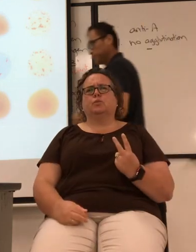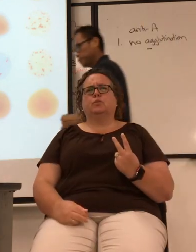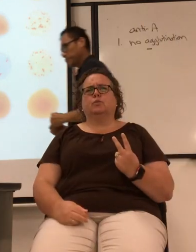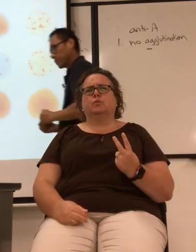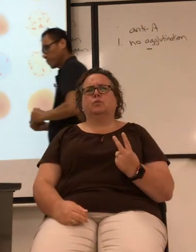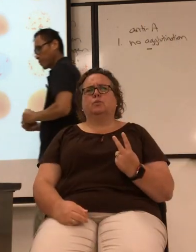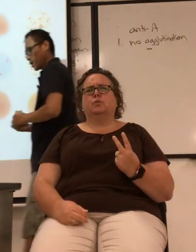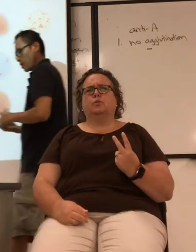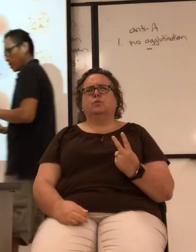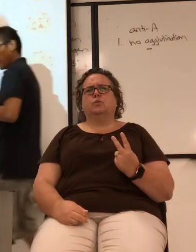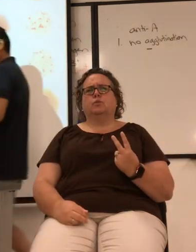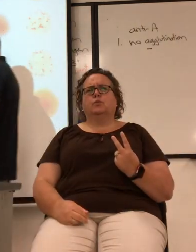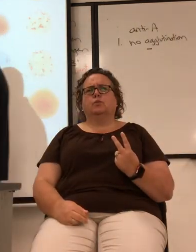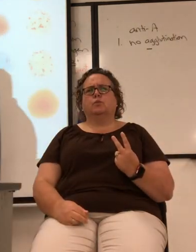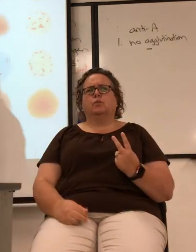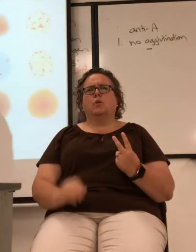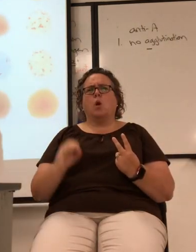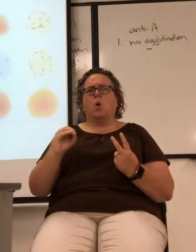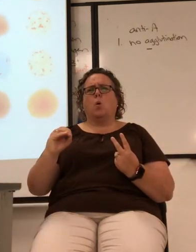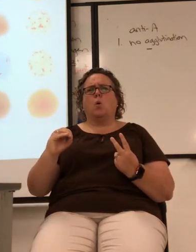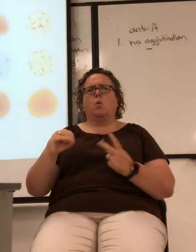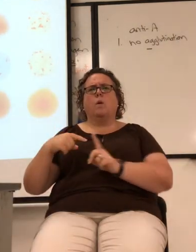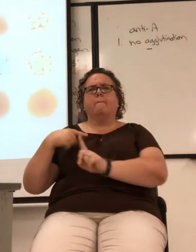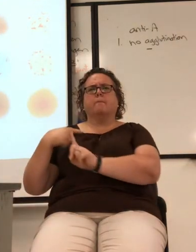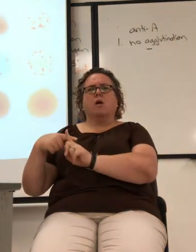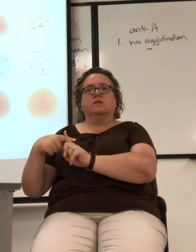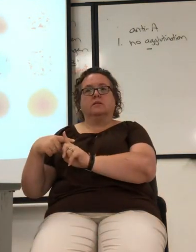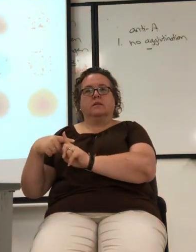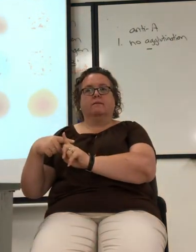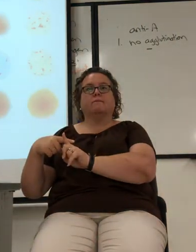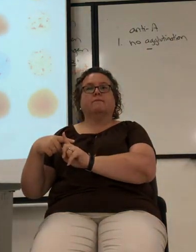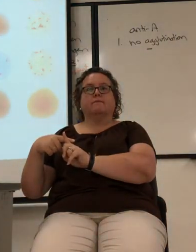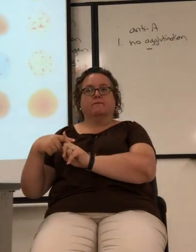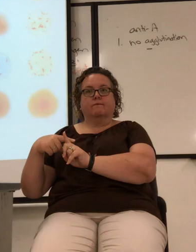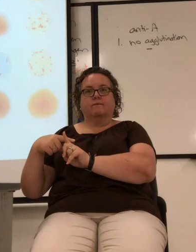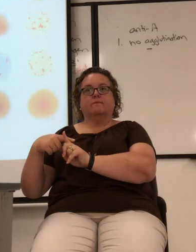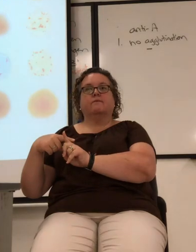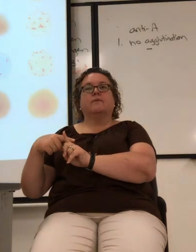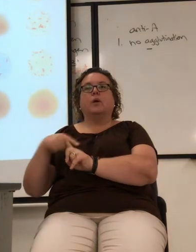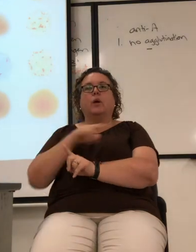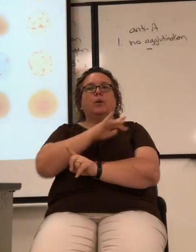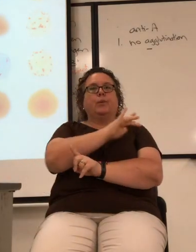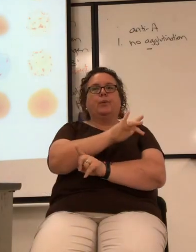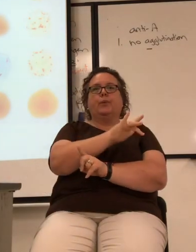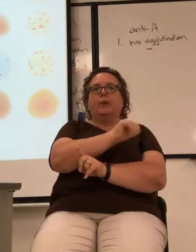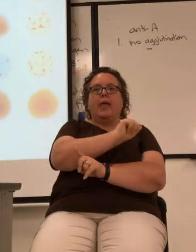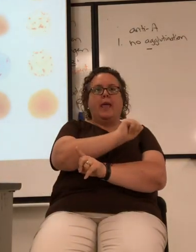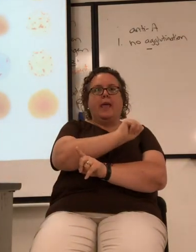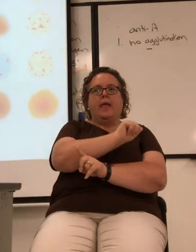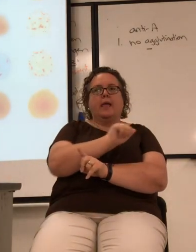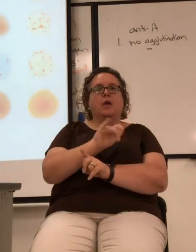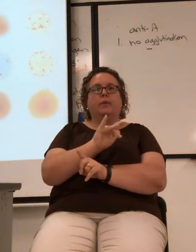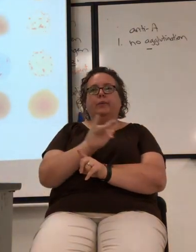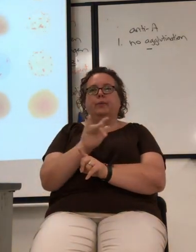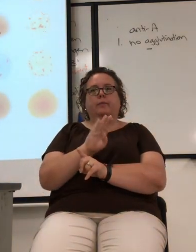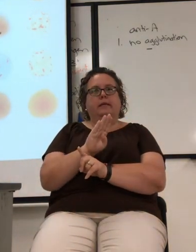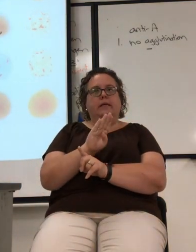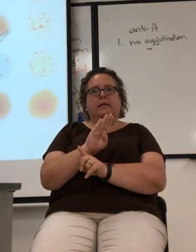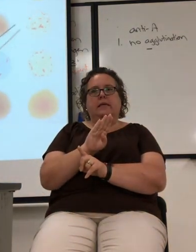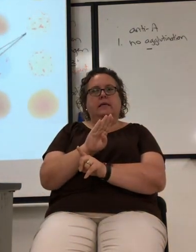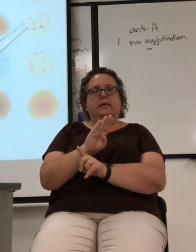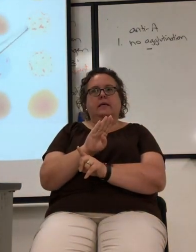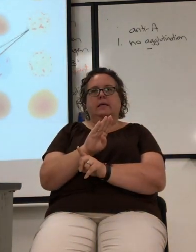O positive. O positive. There's no A. There's no